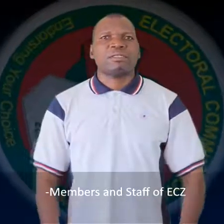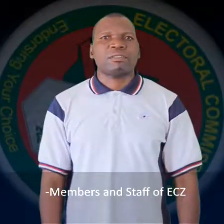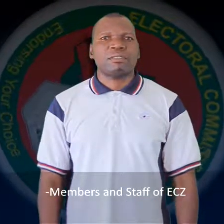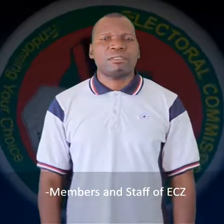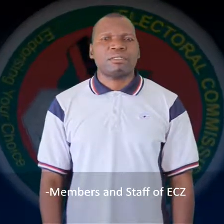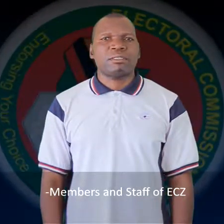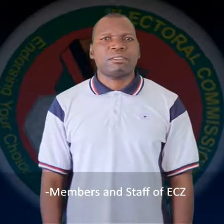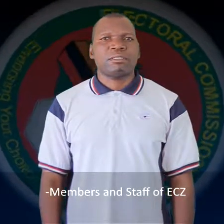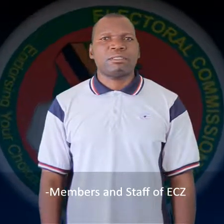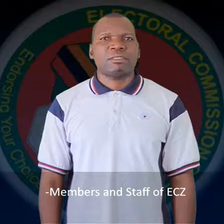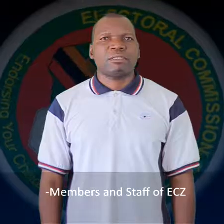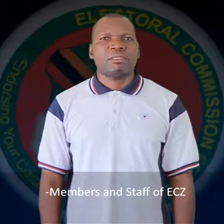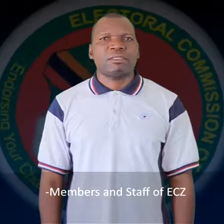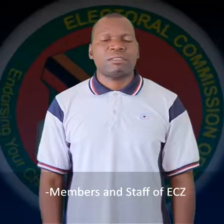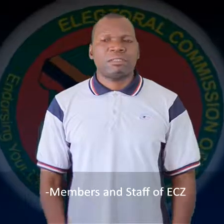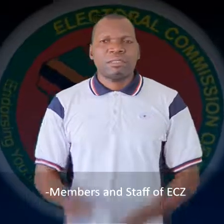Members and staff of ECZ,